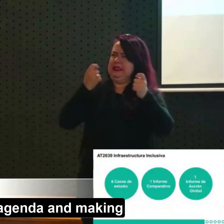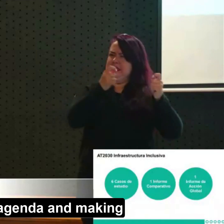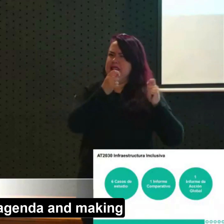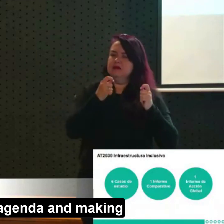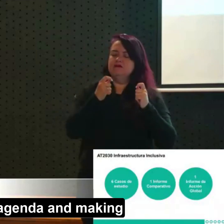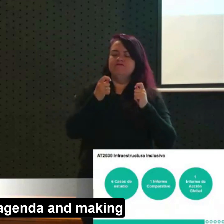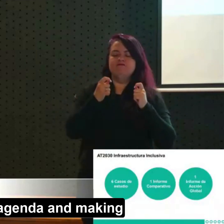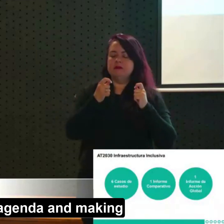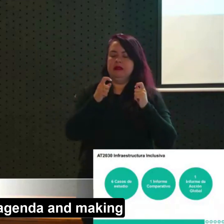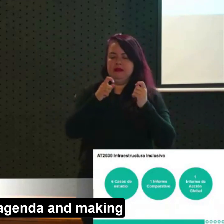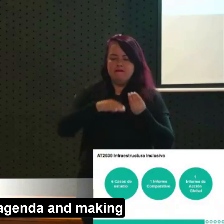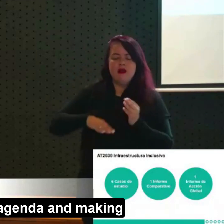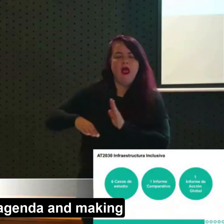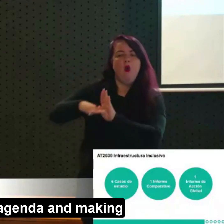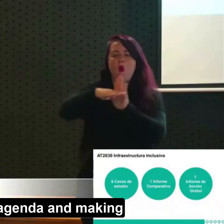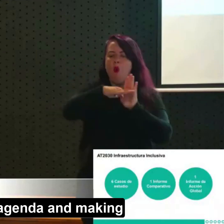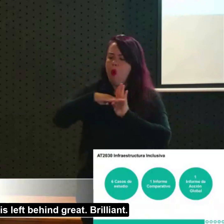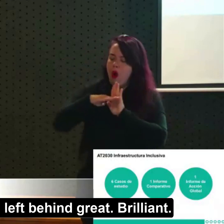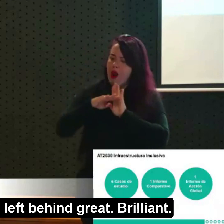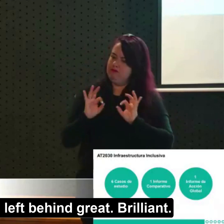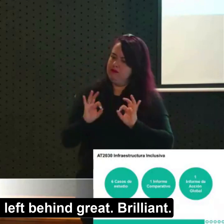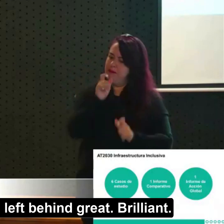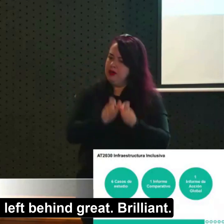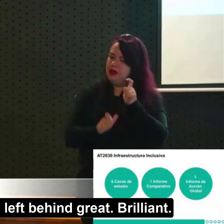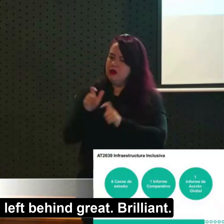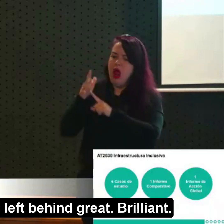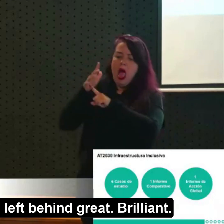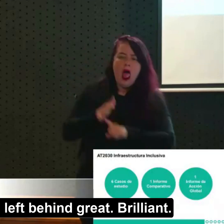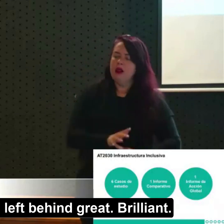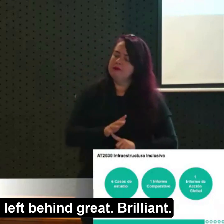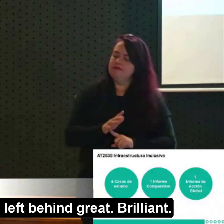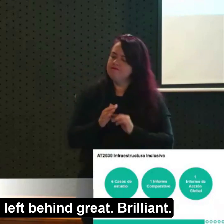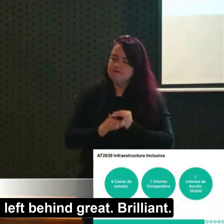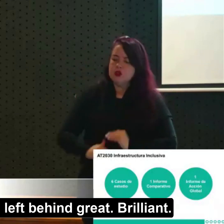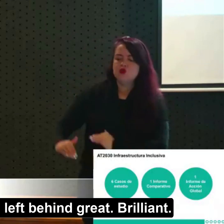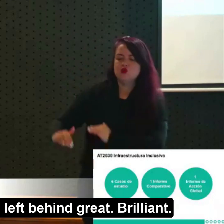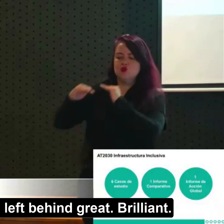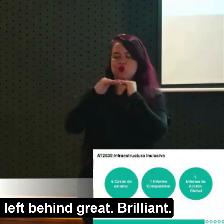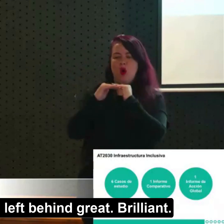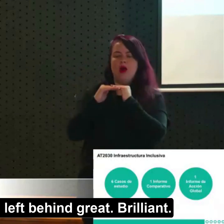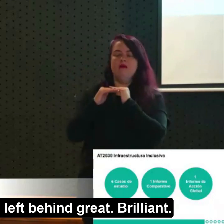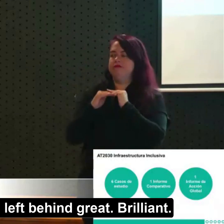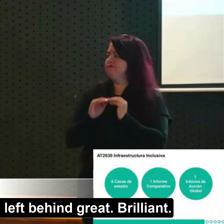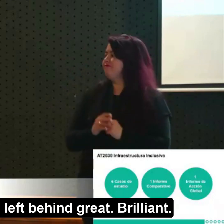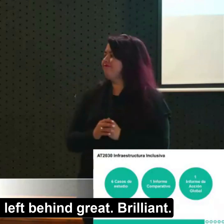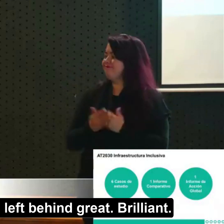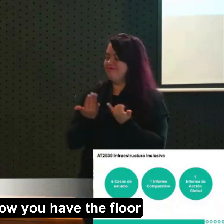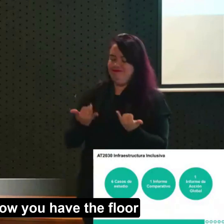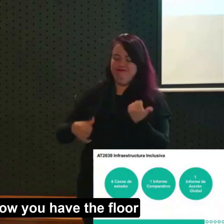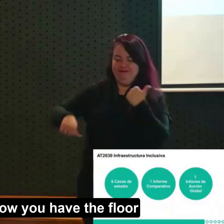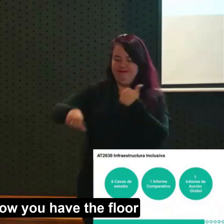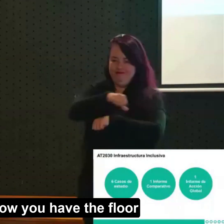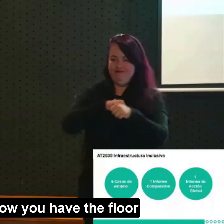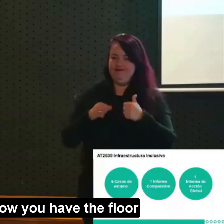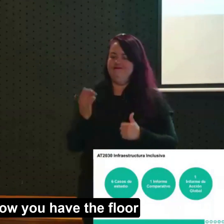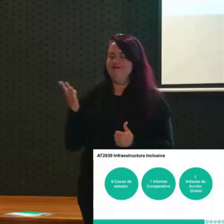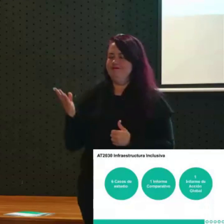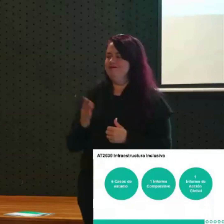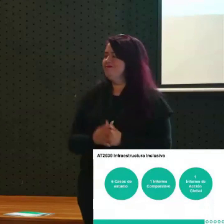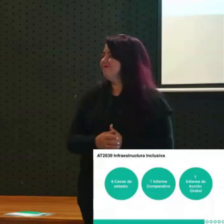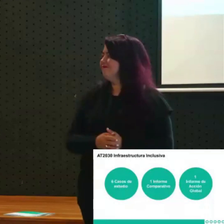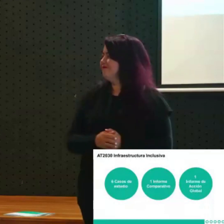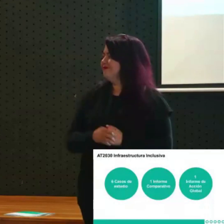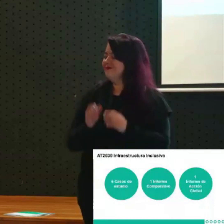the global agenda and making sure that no one is left behind. Great. Brilliant, Maragara. Now you